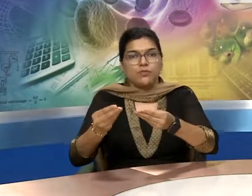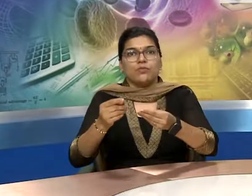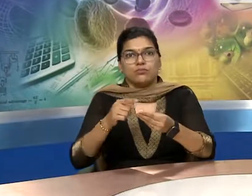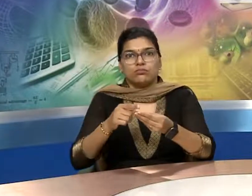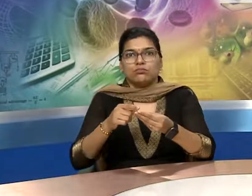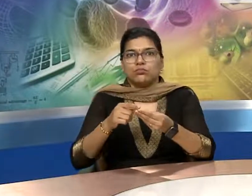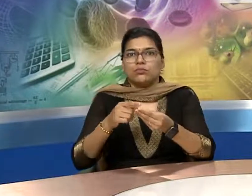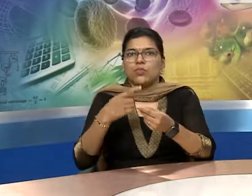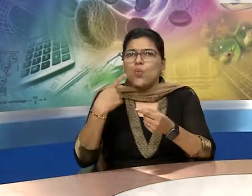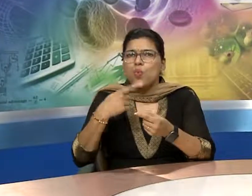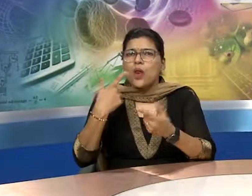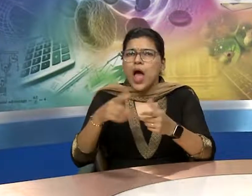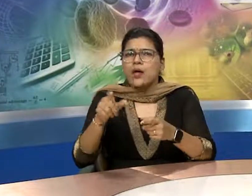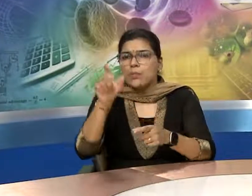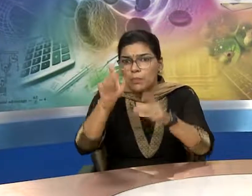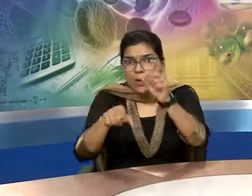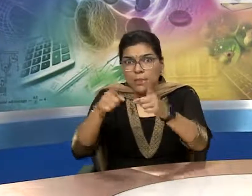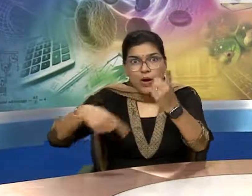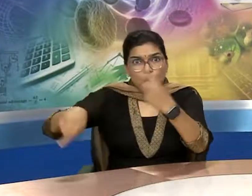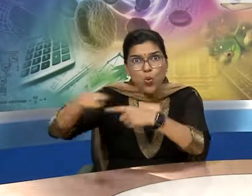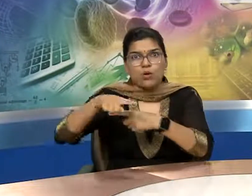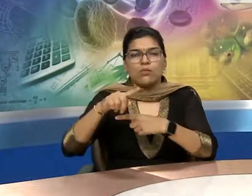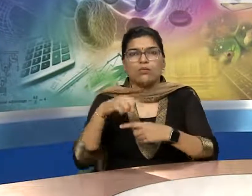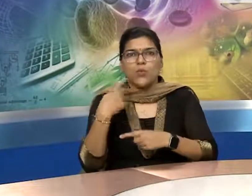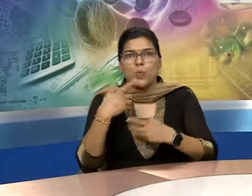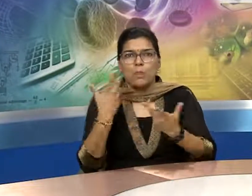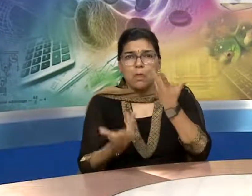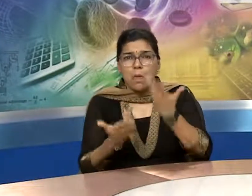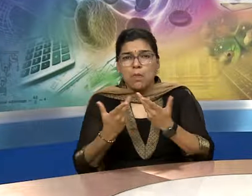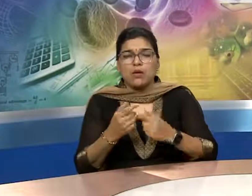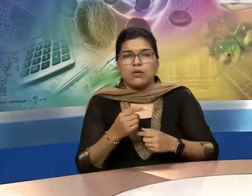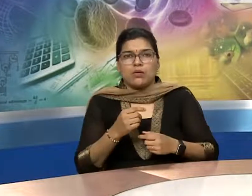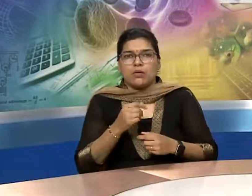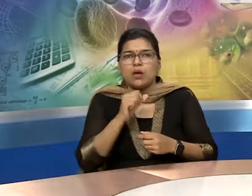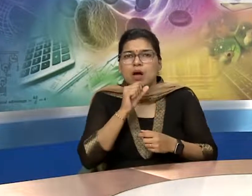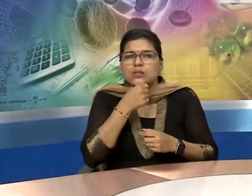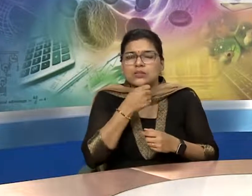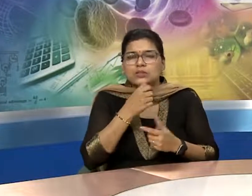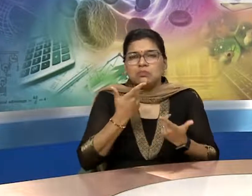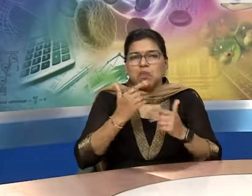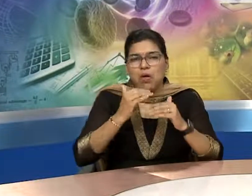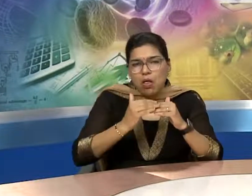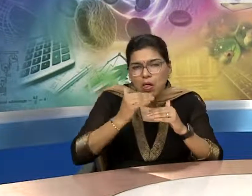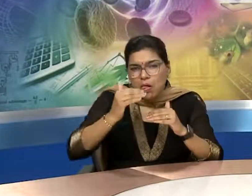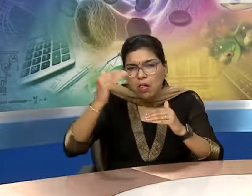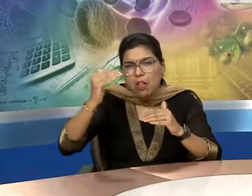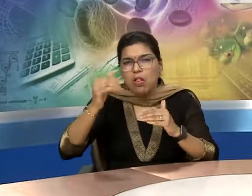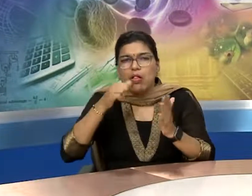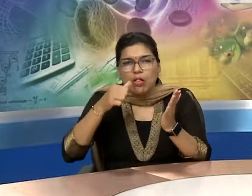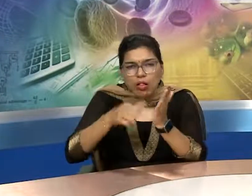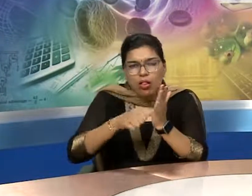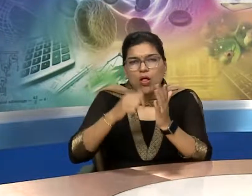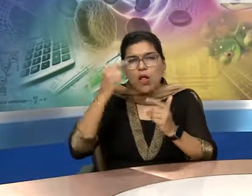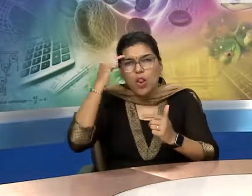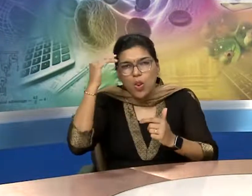And this is also important. Why do we need library? Because libraries provides